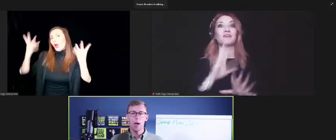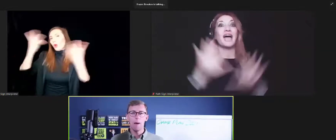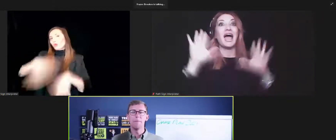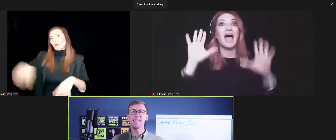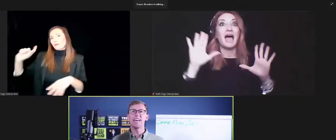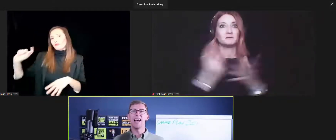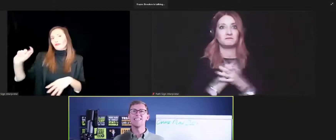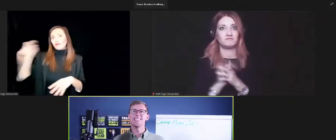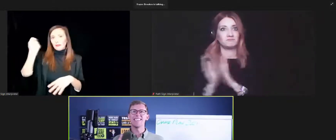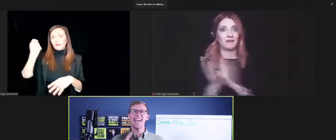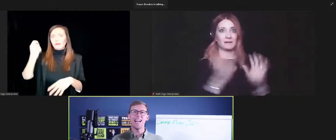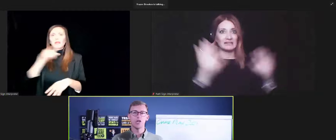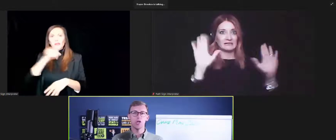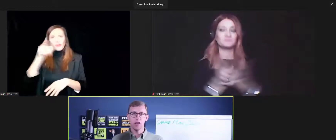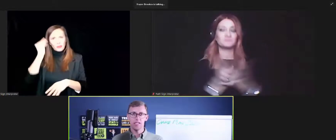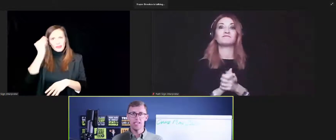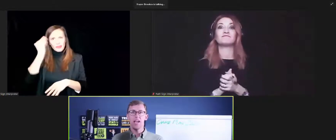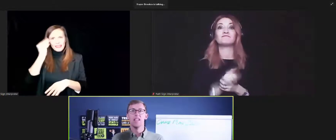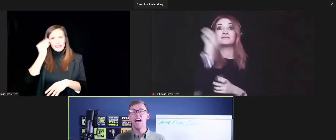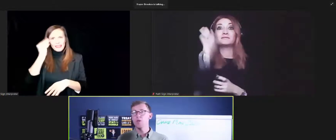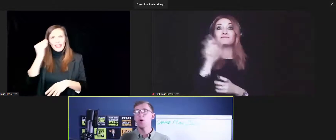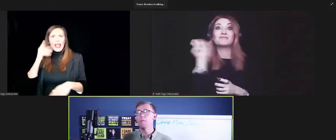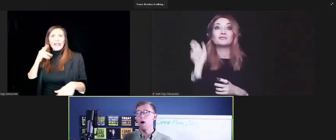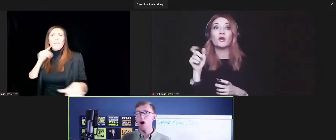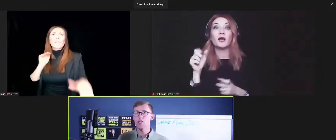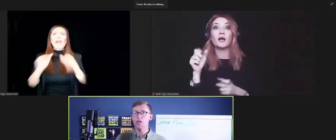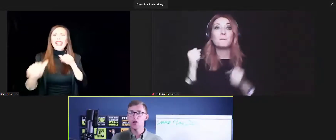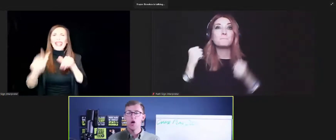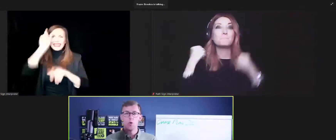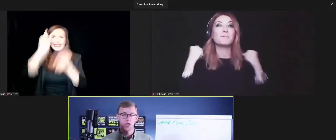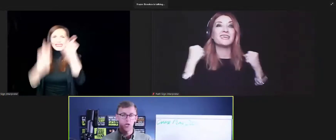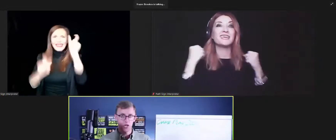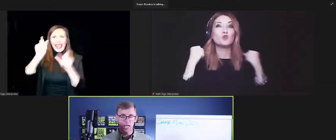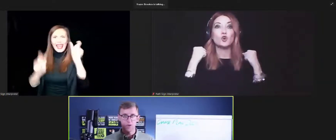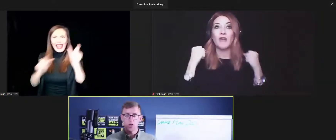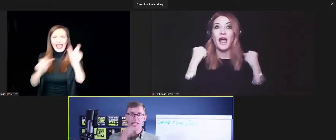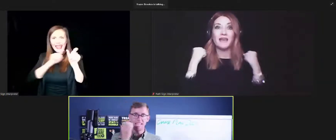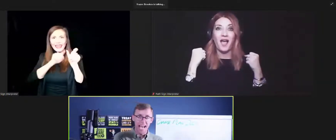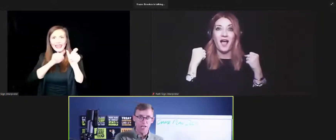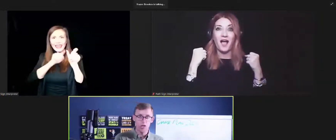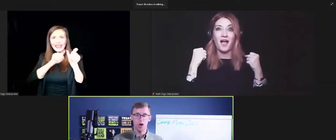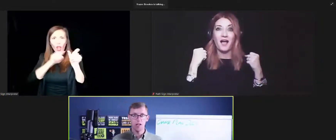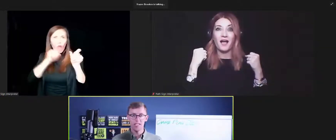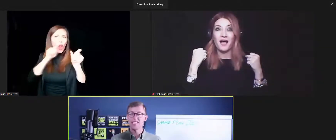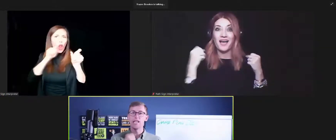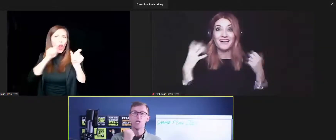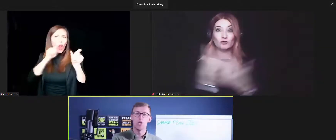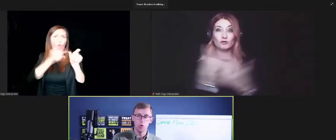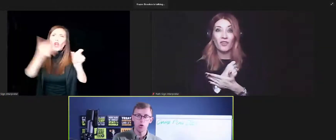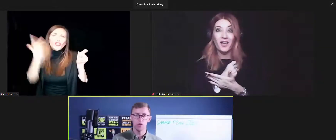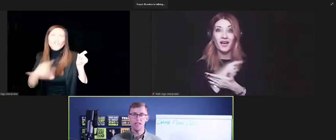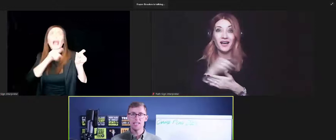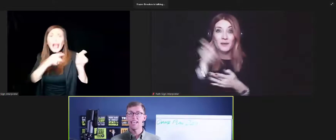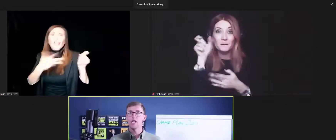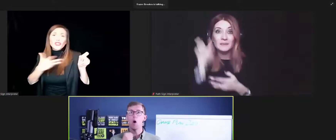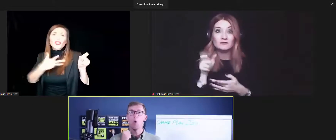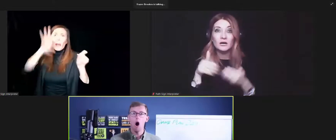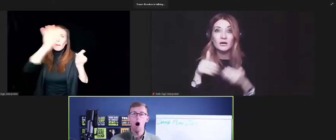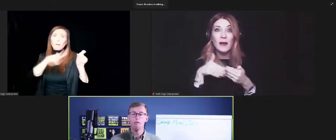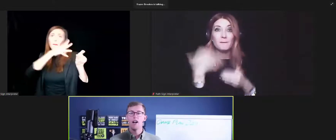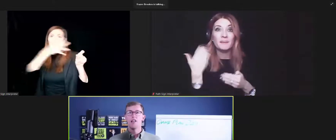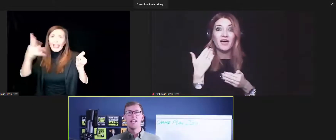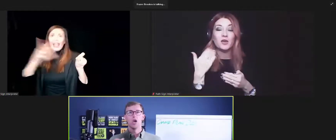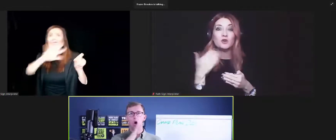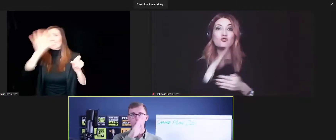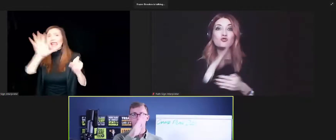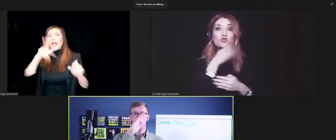idea. Billionaires get started. Network marketers who are successful get started. They do something. They go